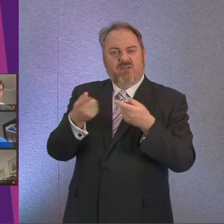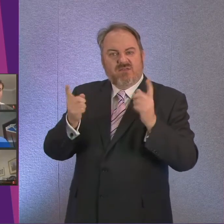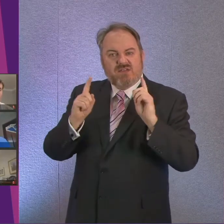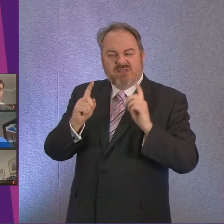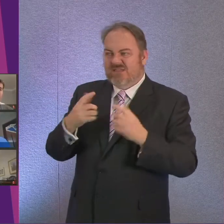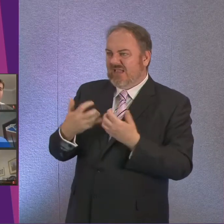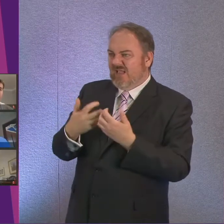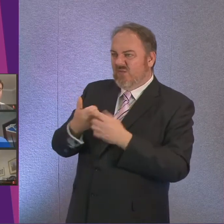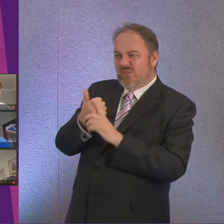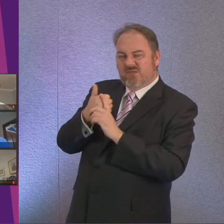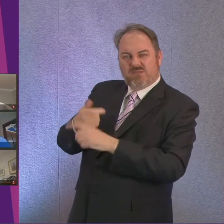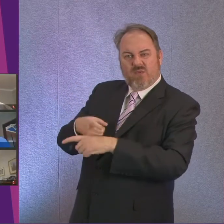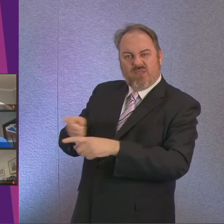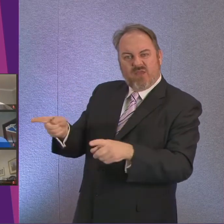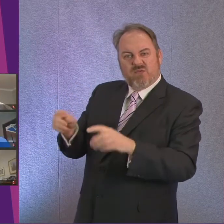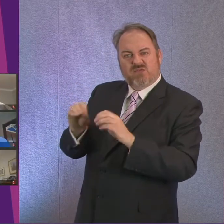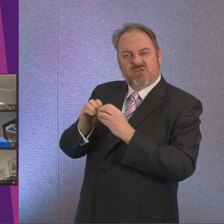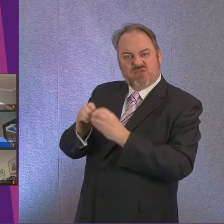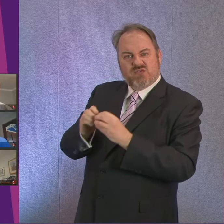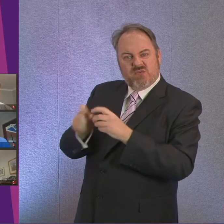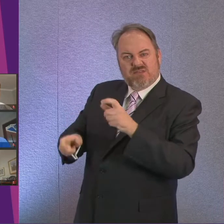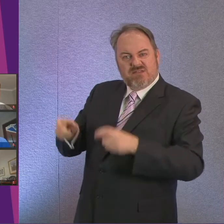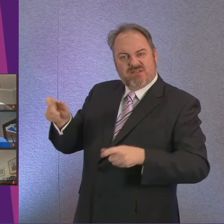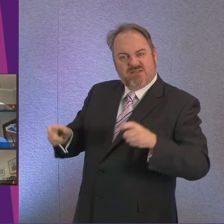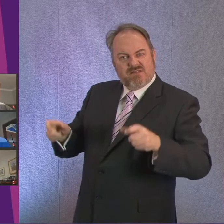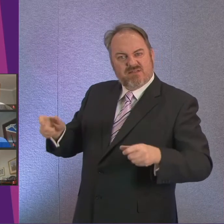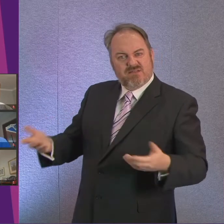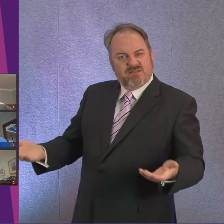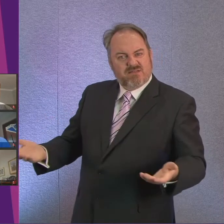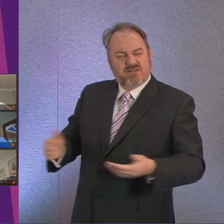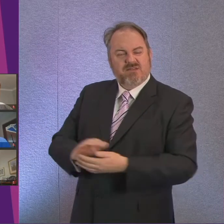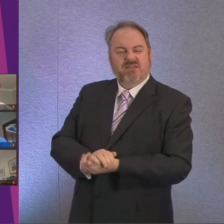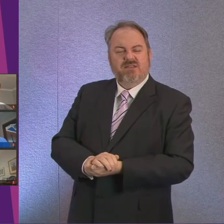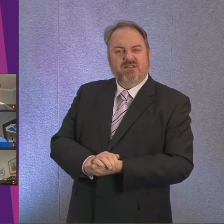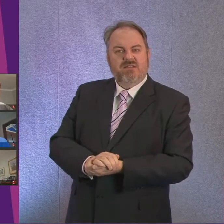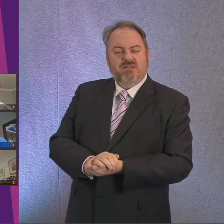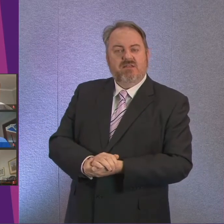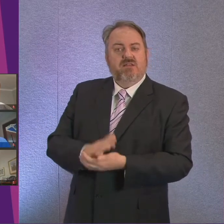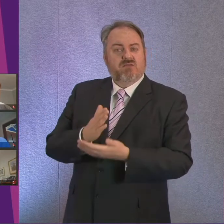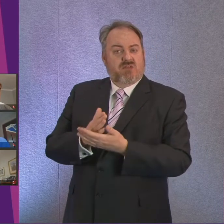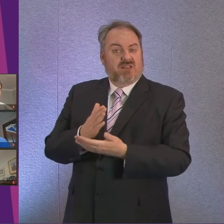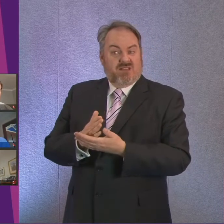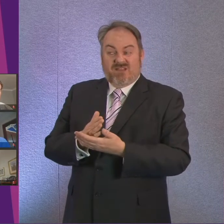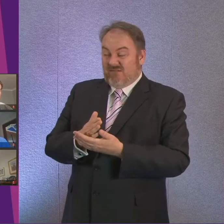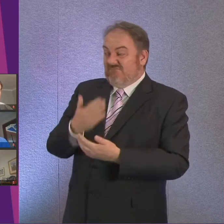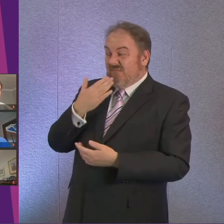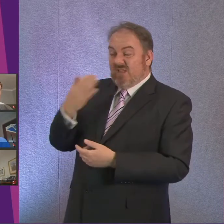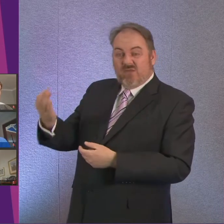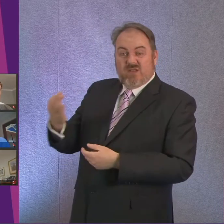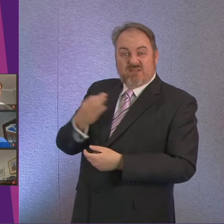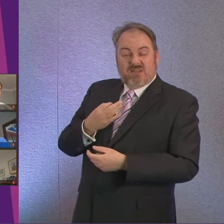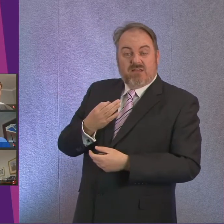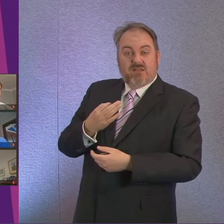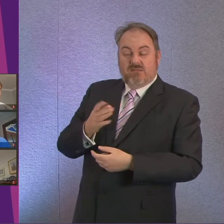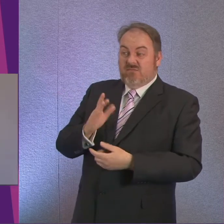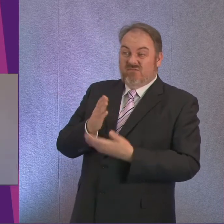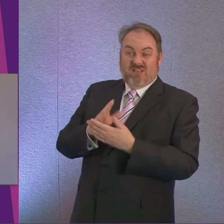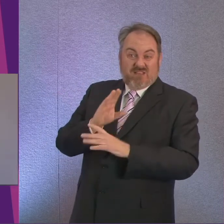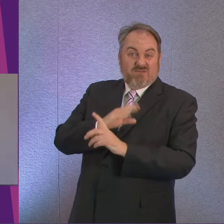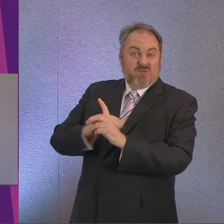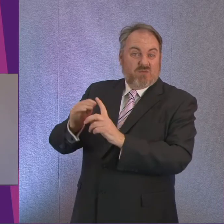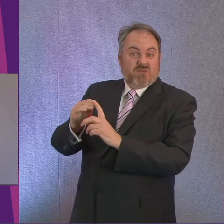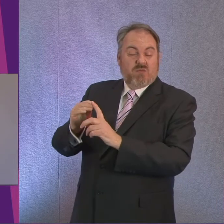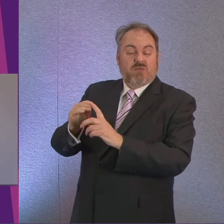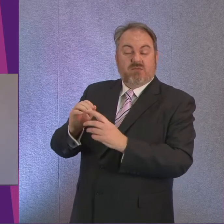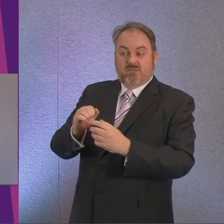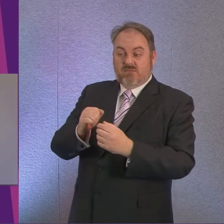Lockhead. Yep, I thank Gordon MacDonald for the question. As I've indicated previously, our universities are putting